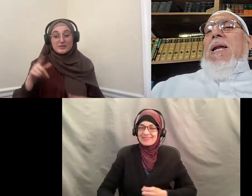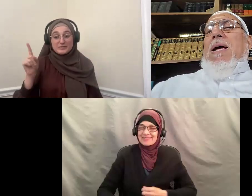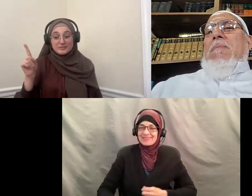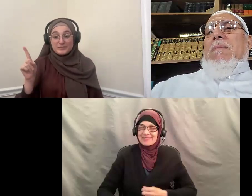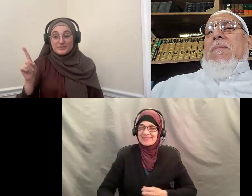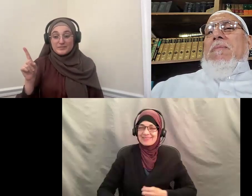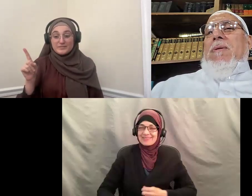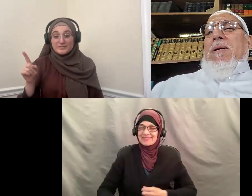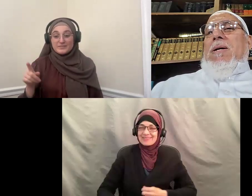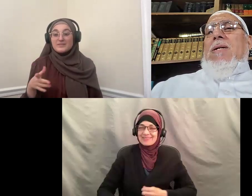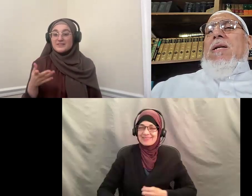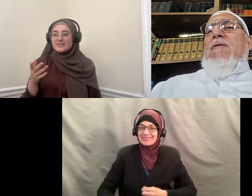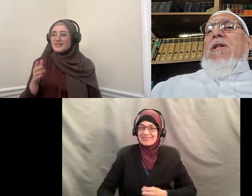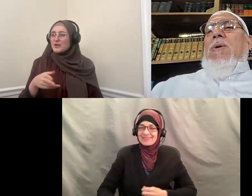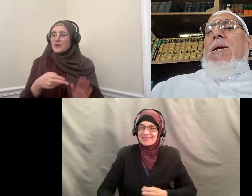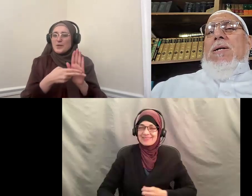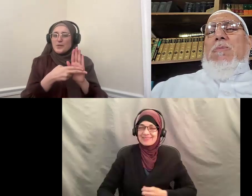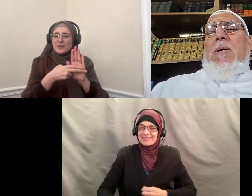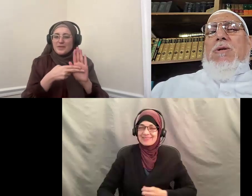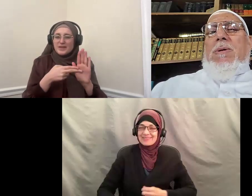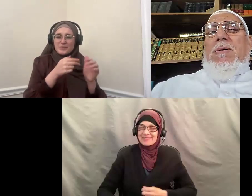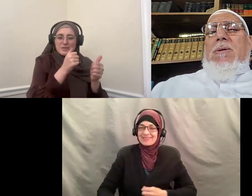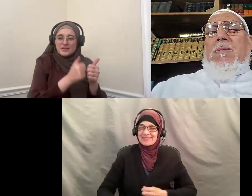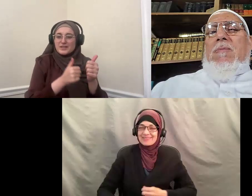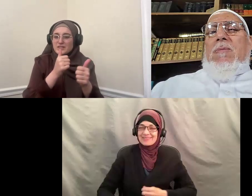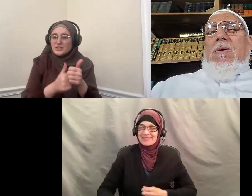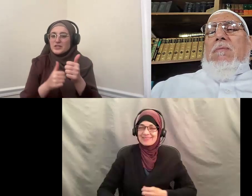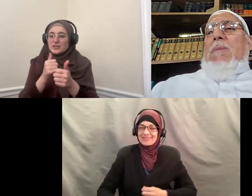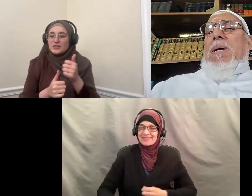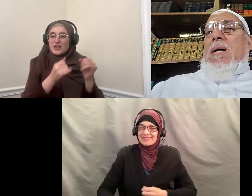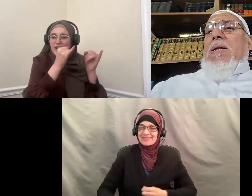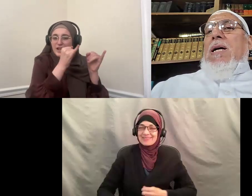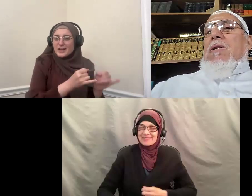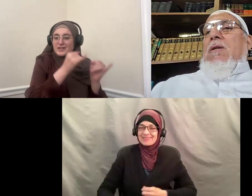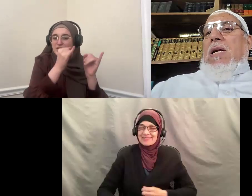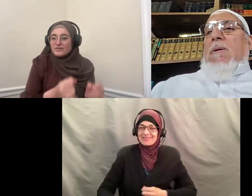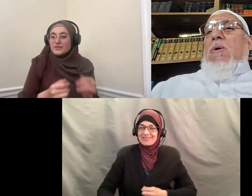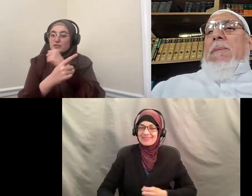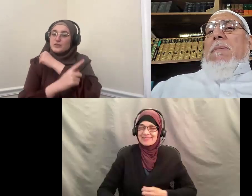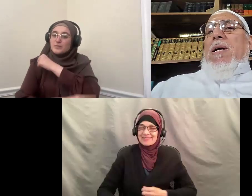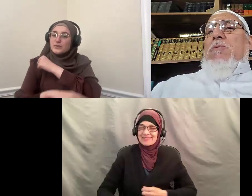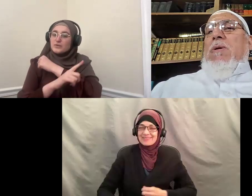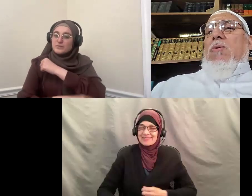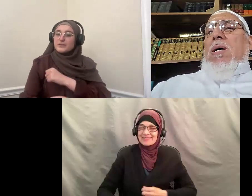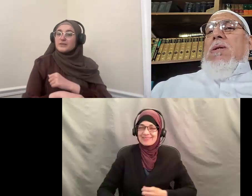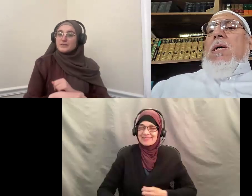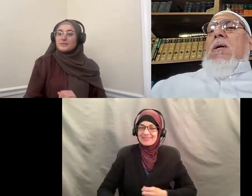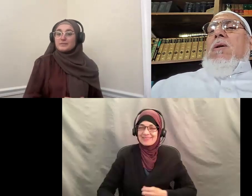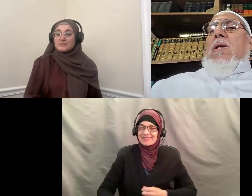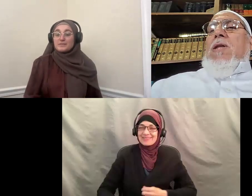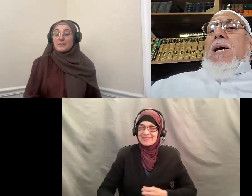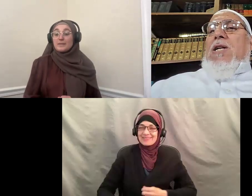It's by name. It is individualized punishment. But beyond that, the double whammy punishment